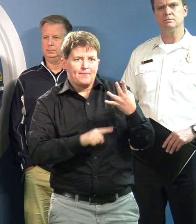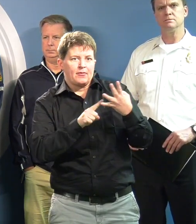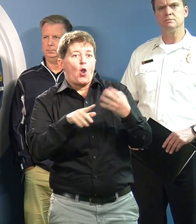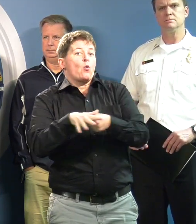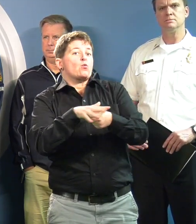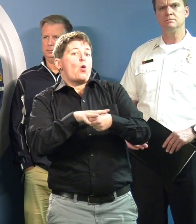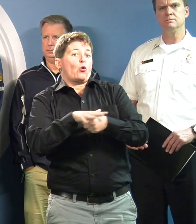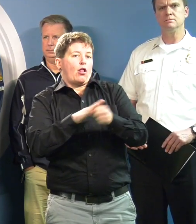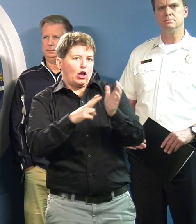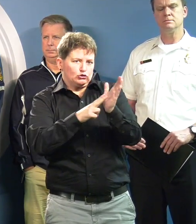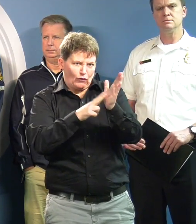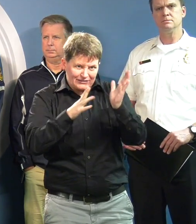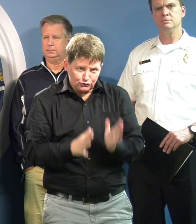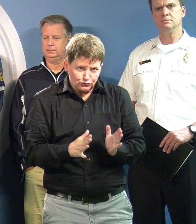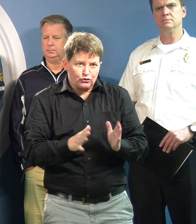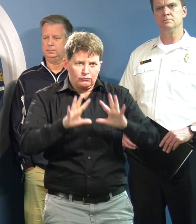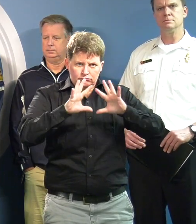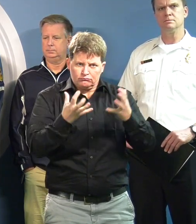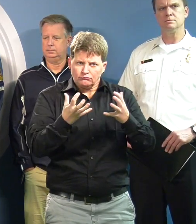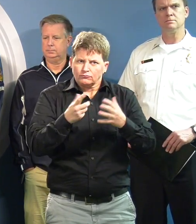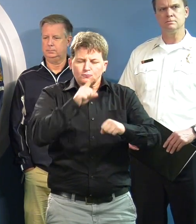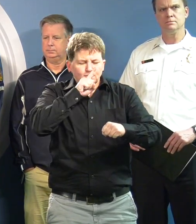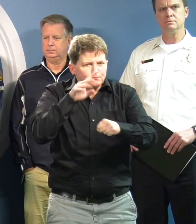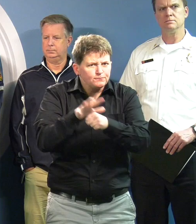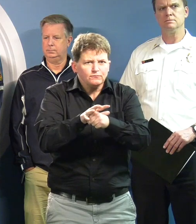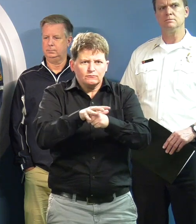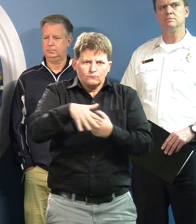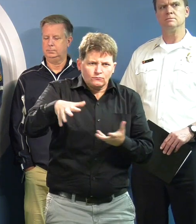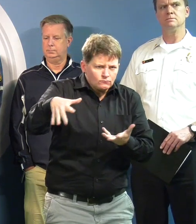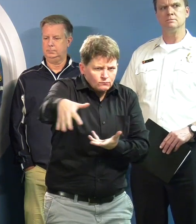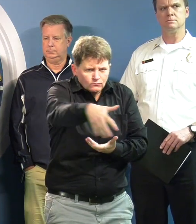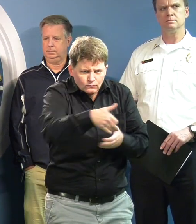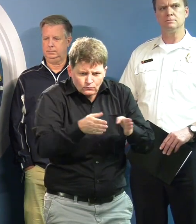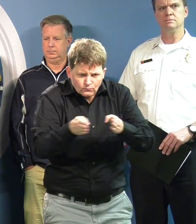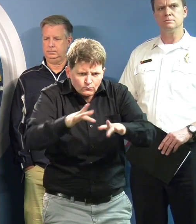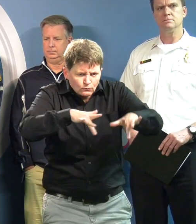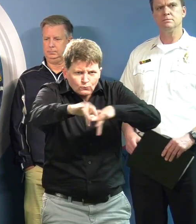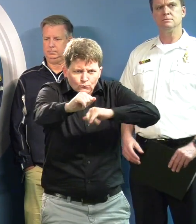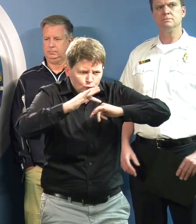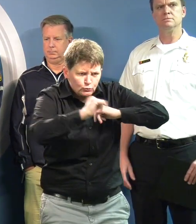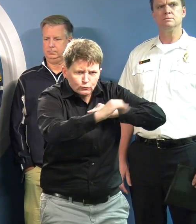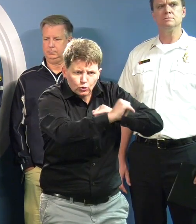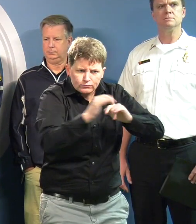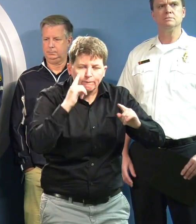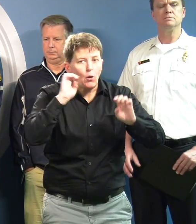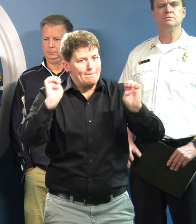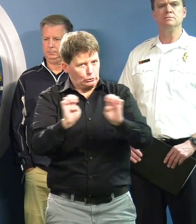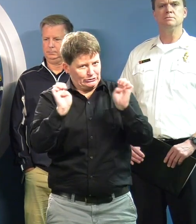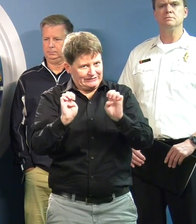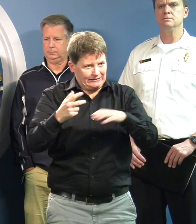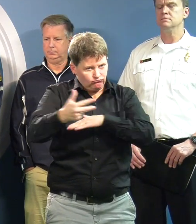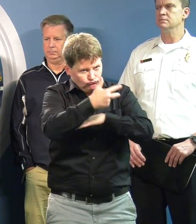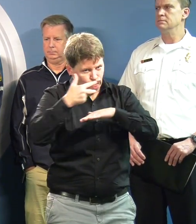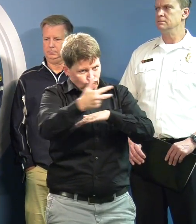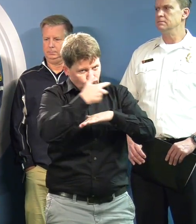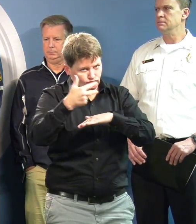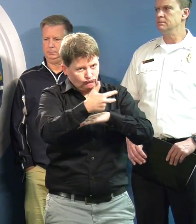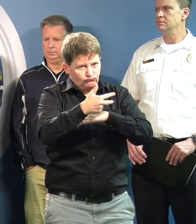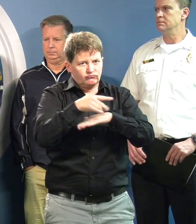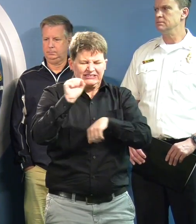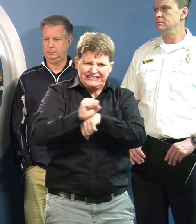dedicated to clearing roads for emergency vehicles and personnel. 5 separate teams have been working throughout the area, and they've been very